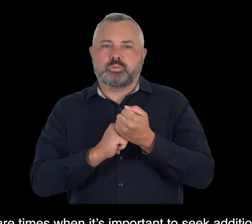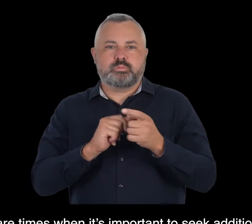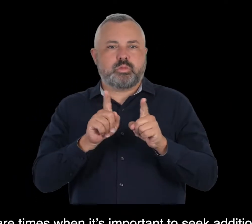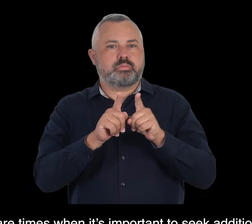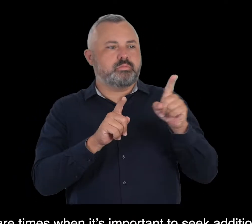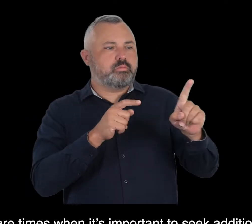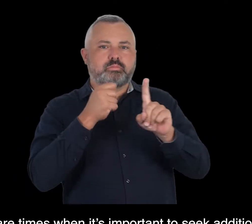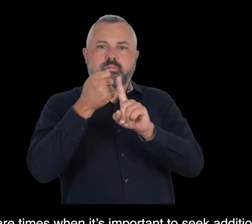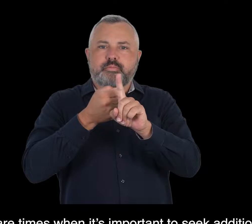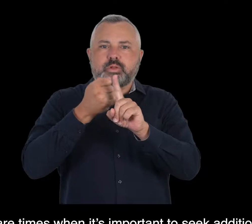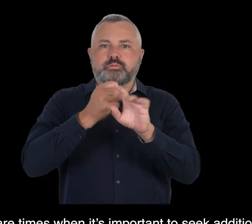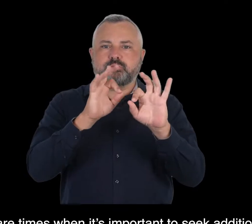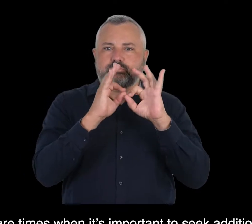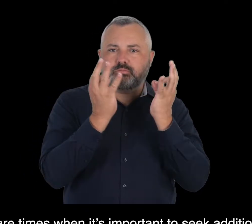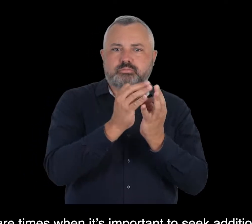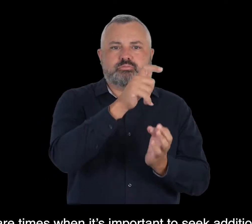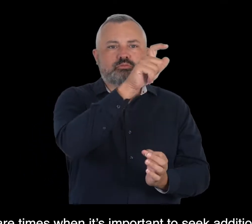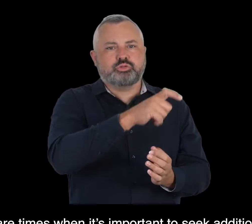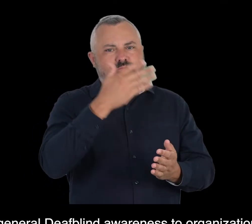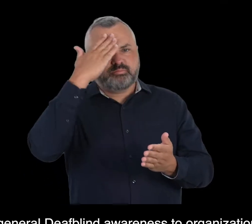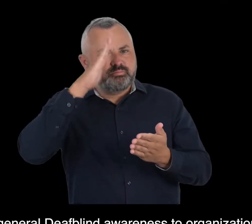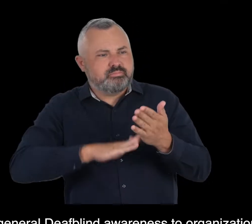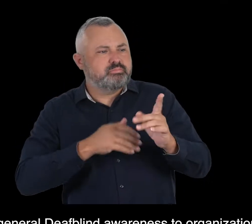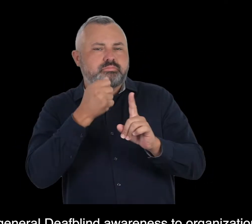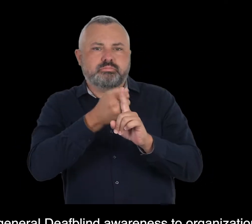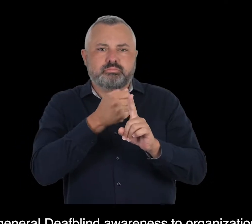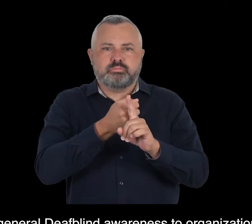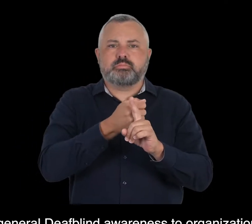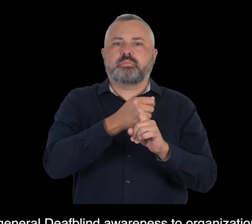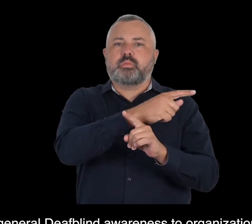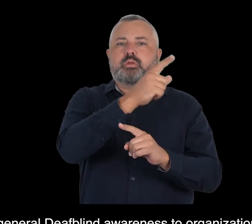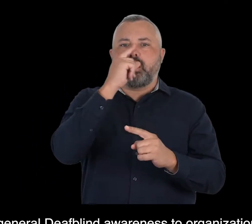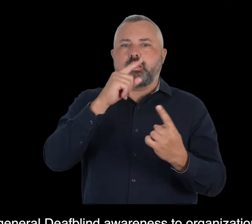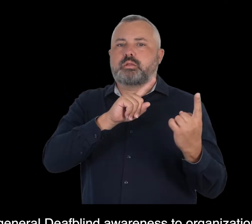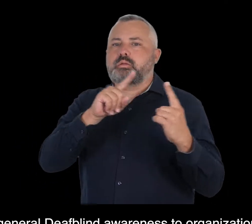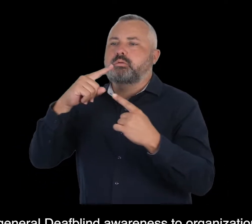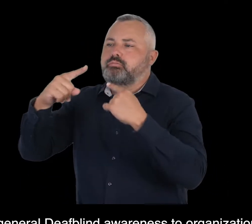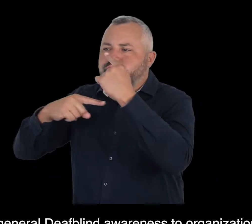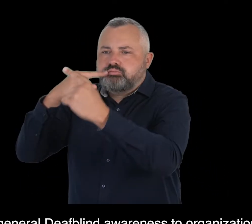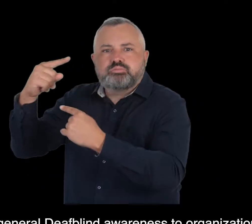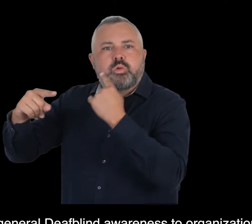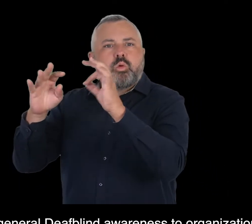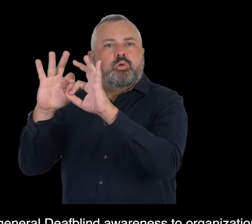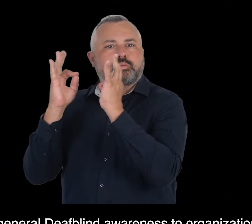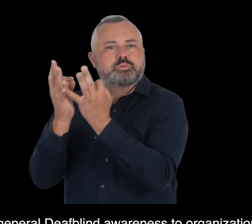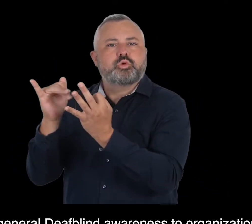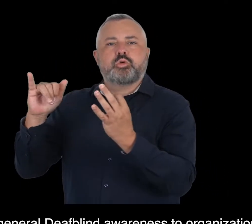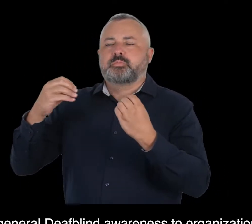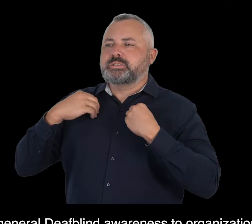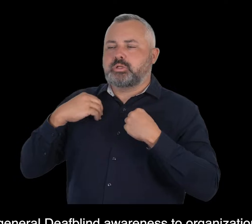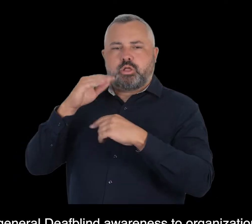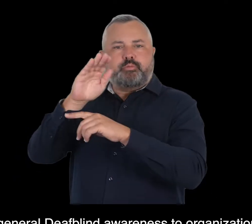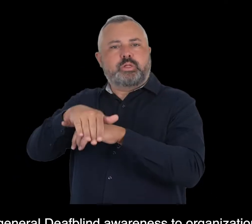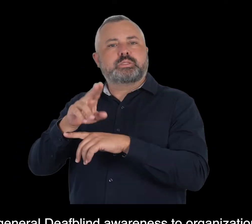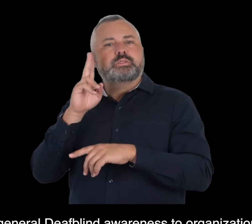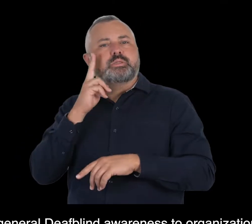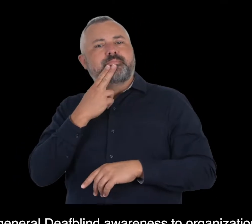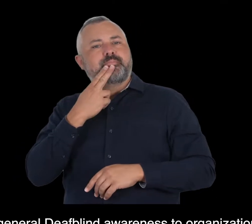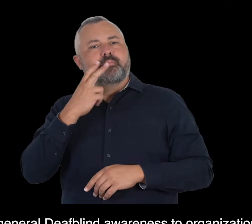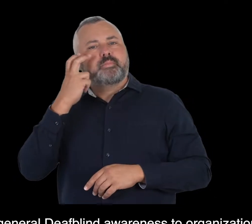These are times when it is important to seek additional support from an advocate or advocacy organisation